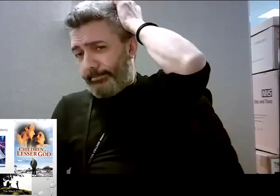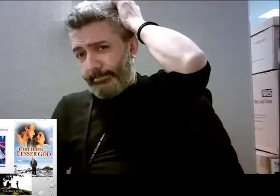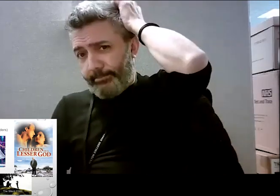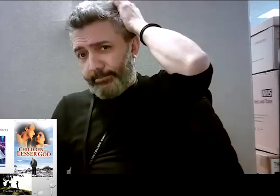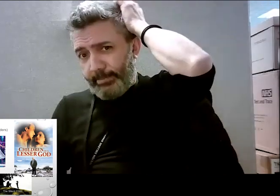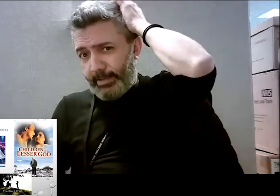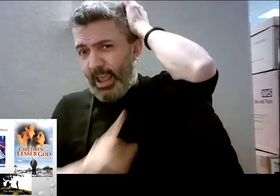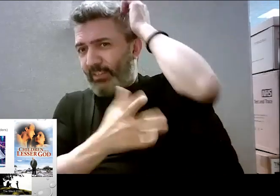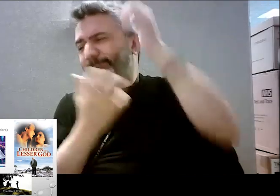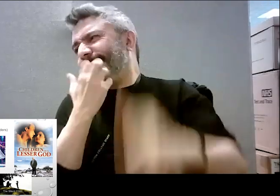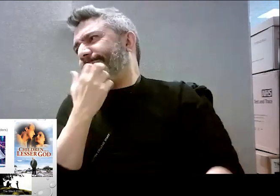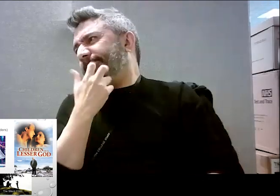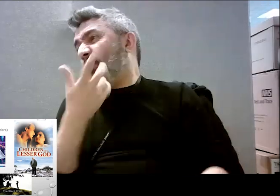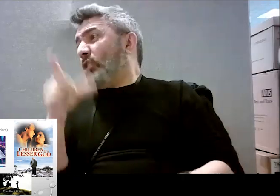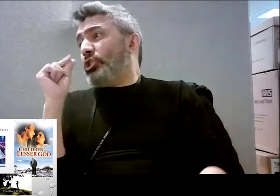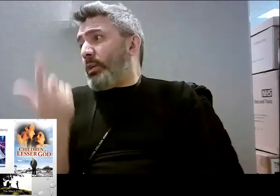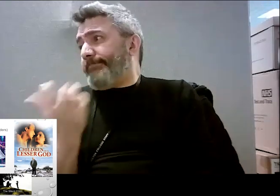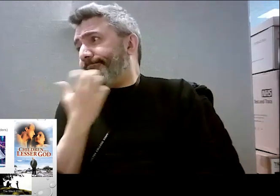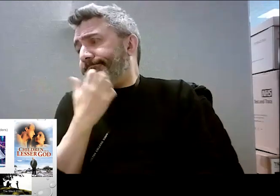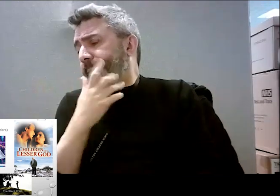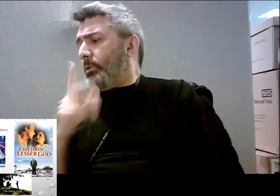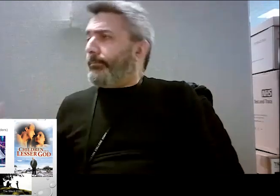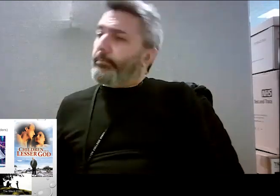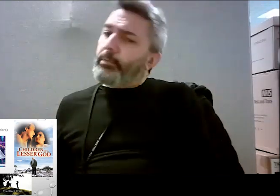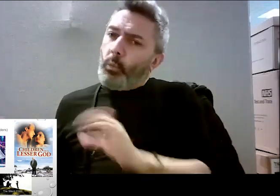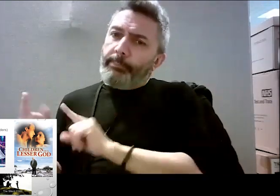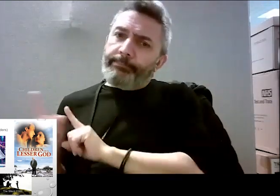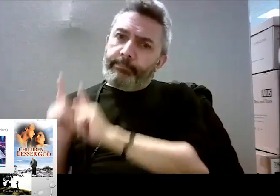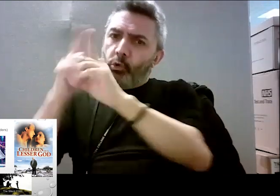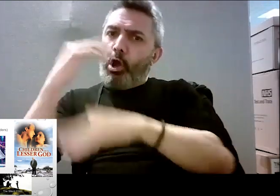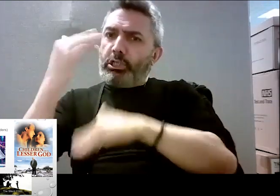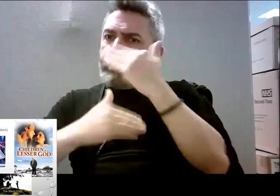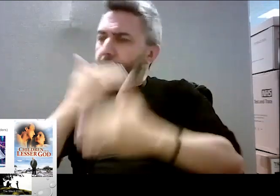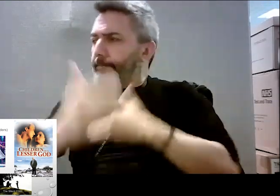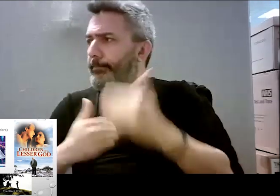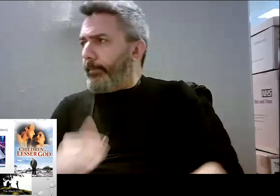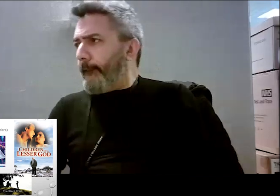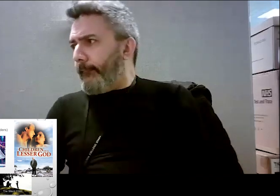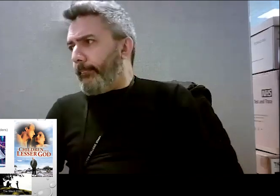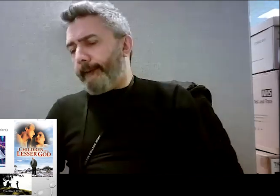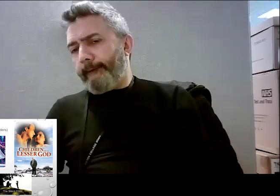to find one. We can't find anybody. So unfortunately, they had no choice. Had to take his son with him